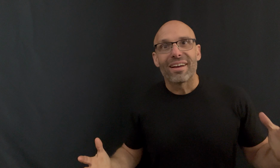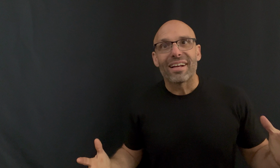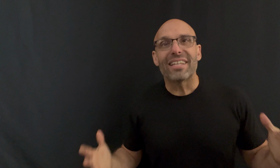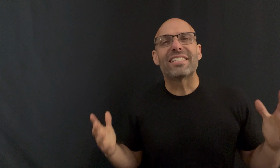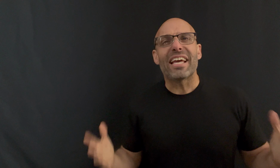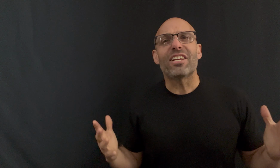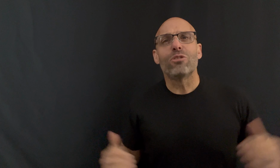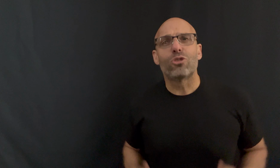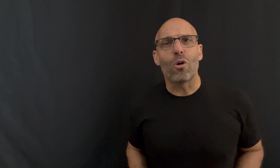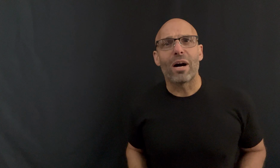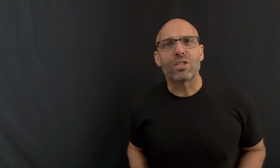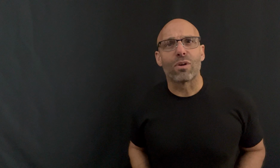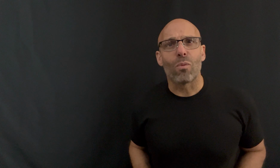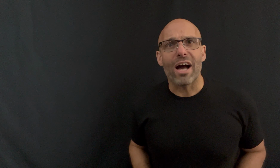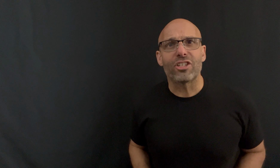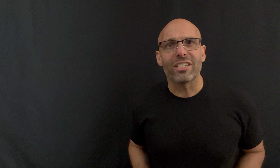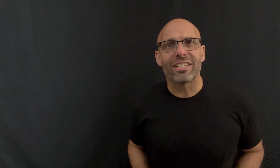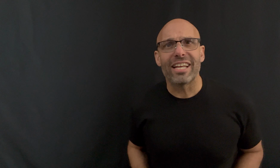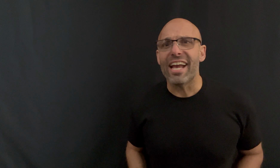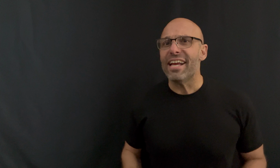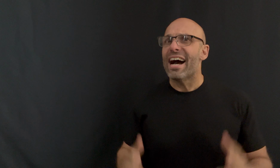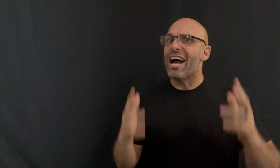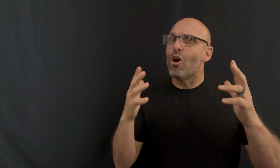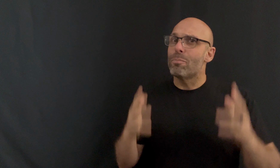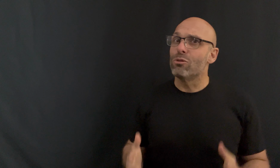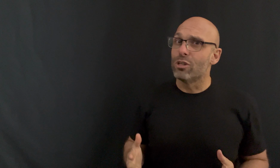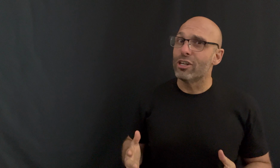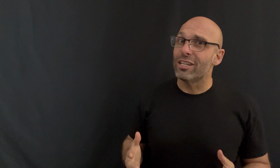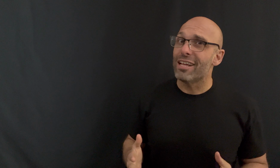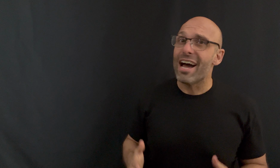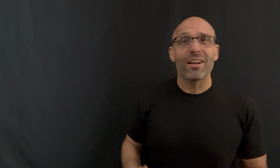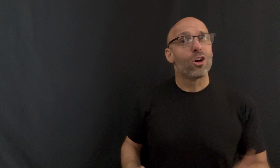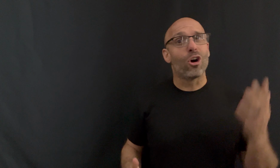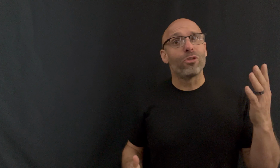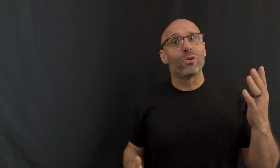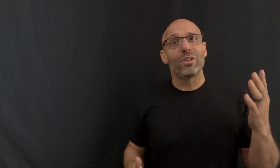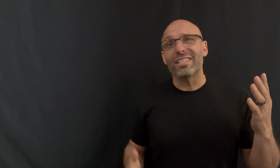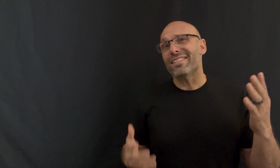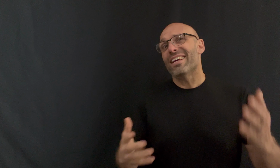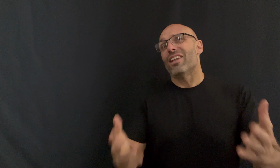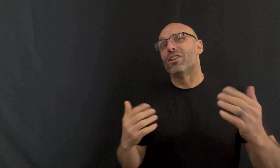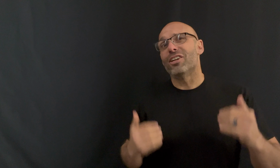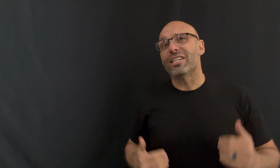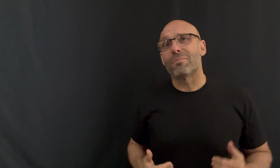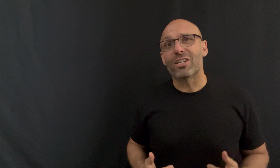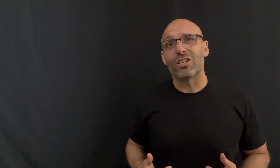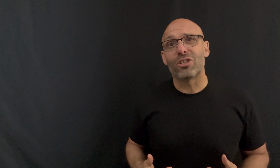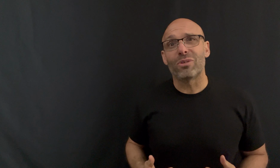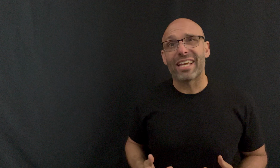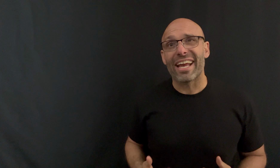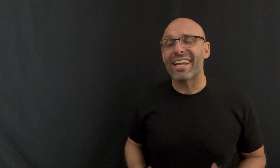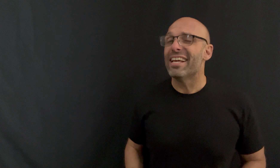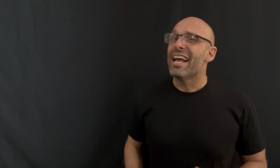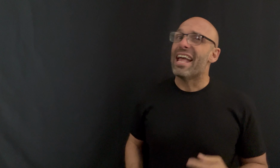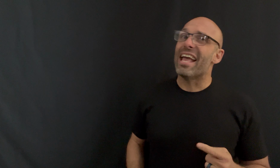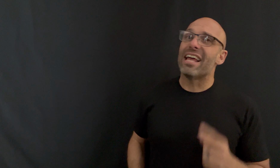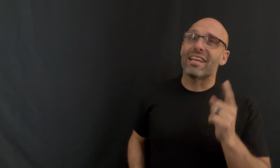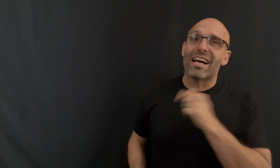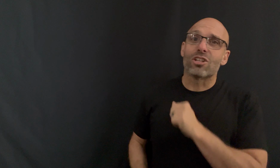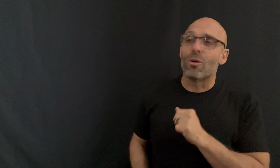Guys, thank you so much for watching today. I hope you learned a lot. Go through this, learn as much as you can. And as always,